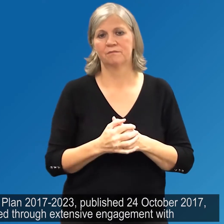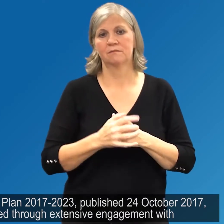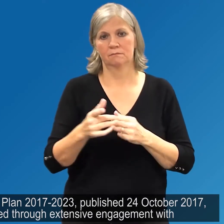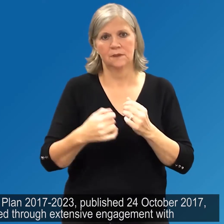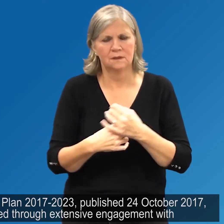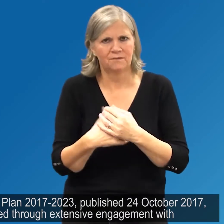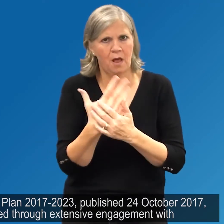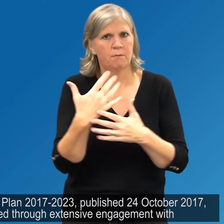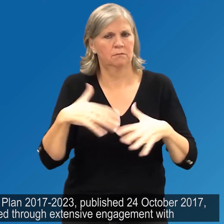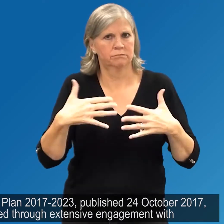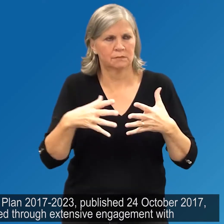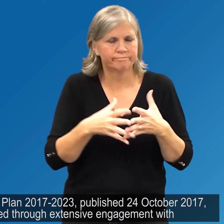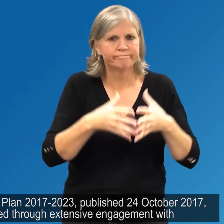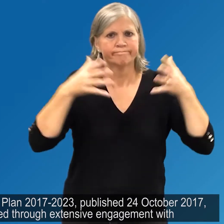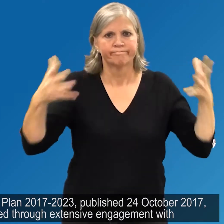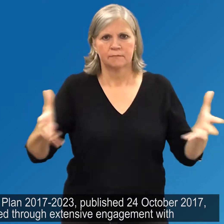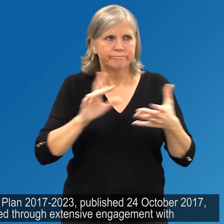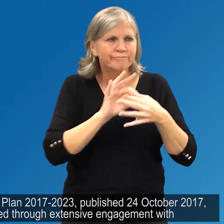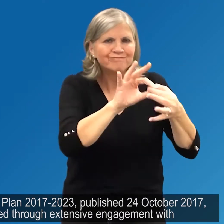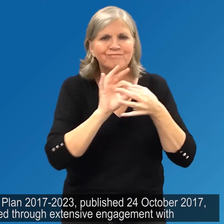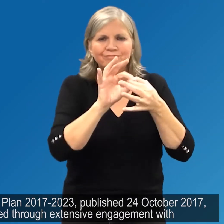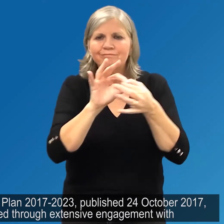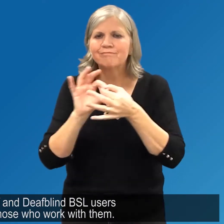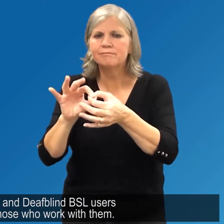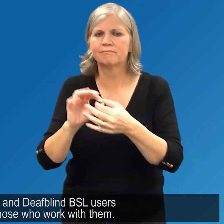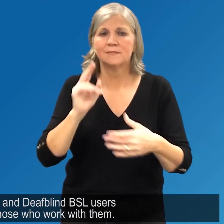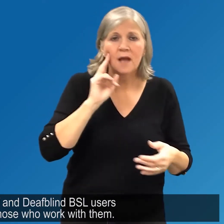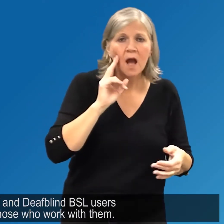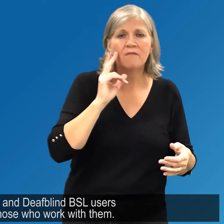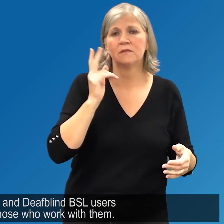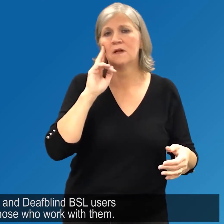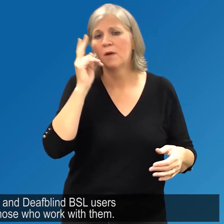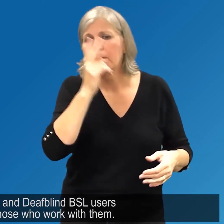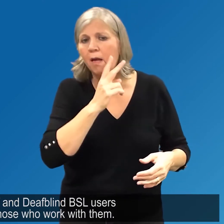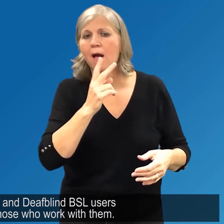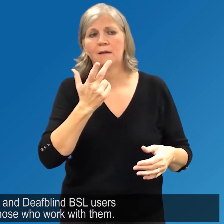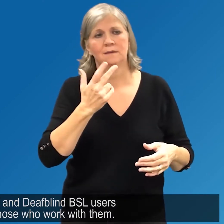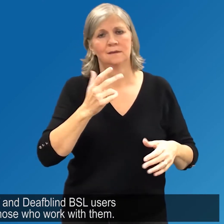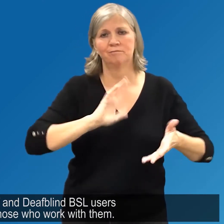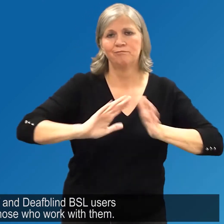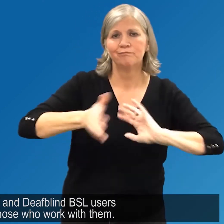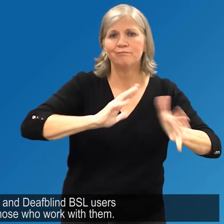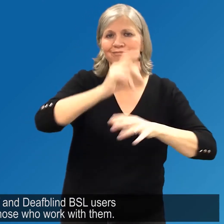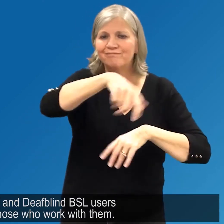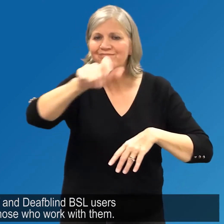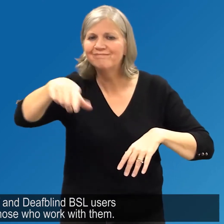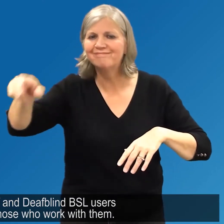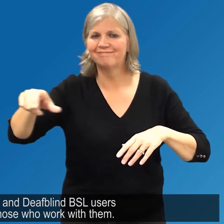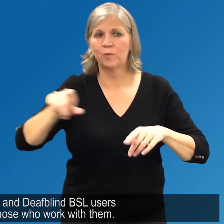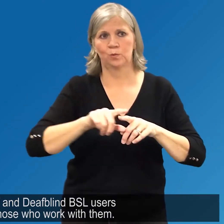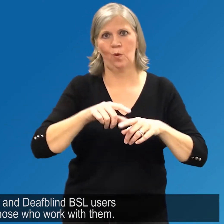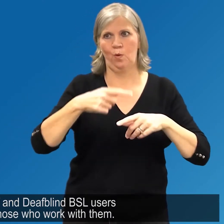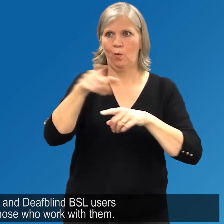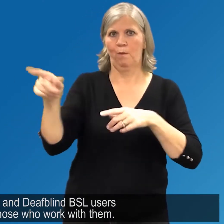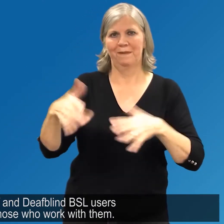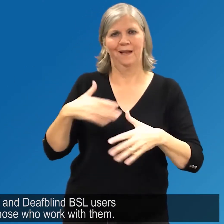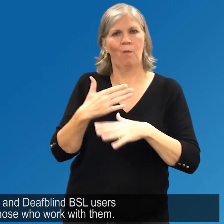2017, which was developed through extensive engagement with the deaf and deafblind BSL users and those who work with them.